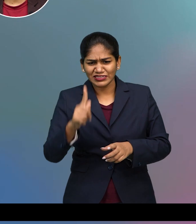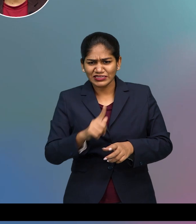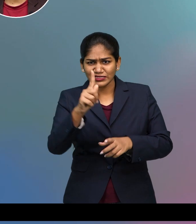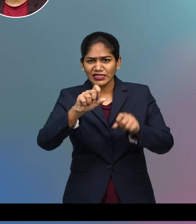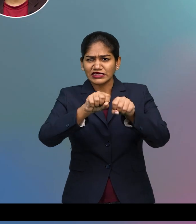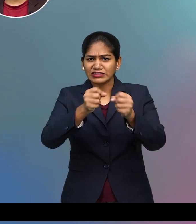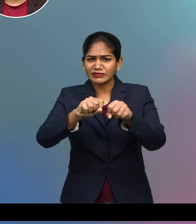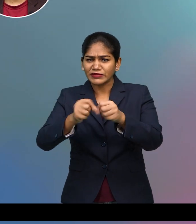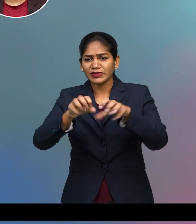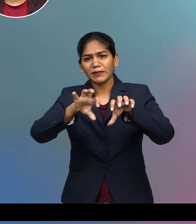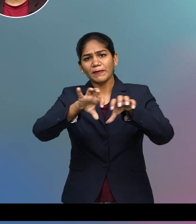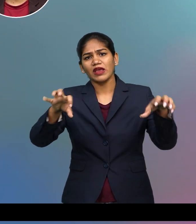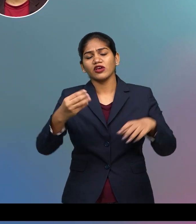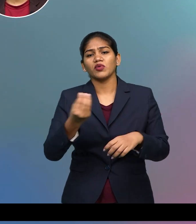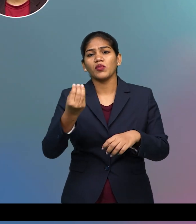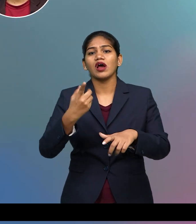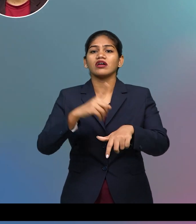time.